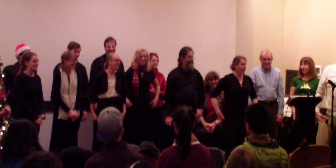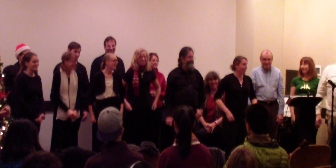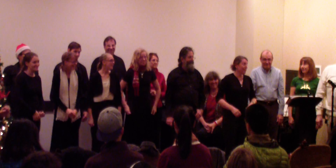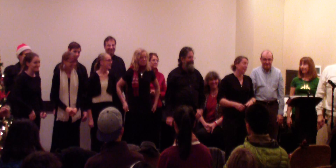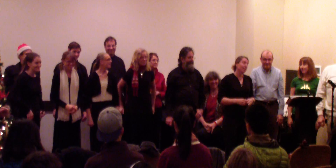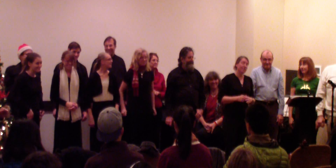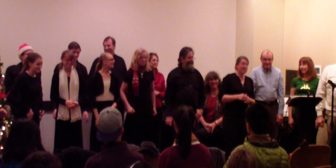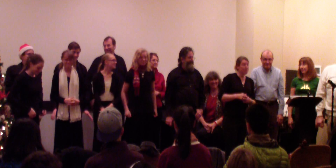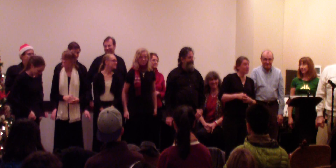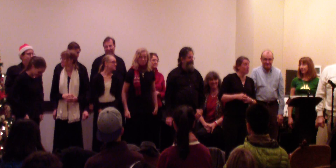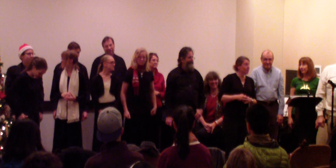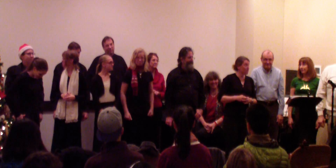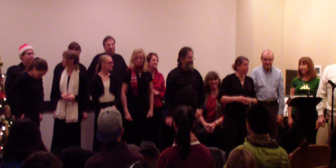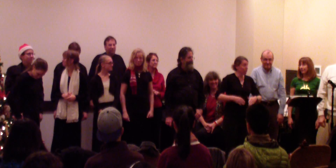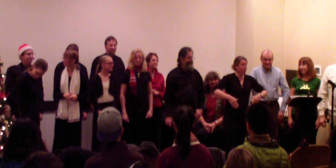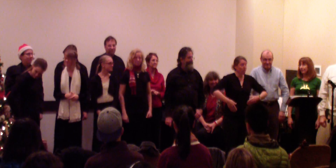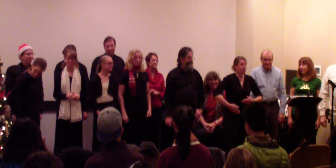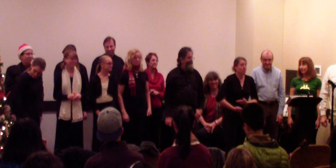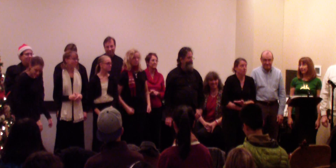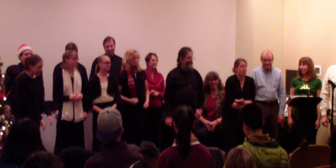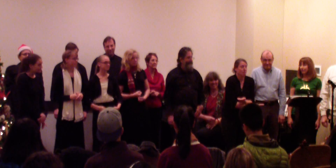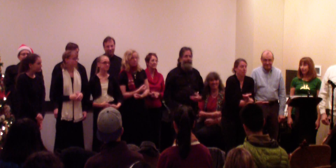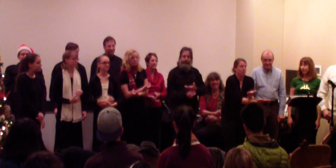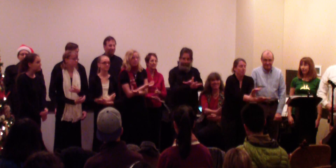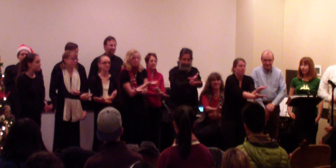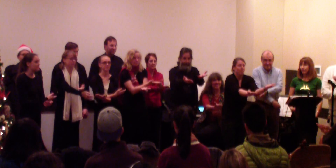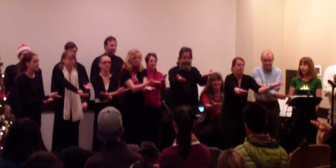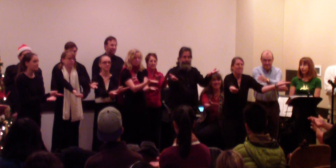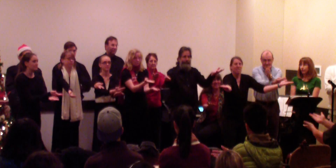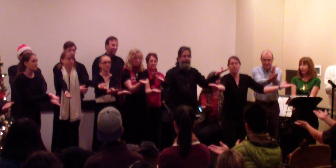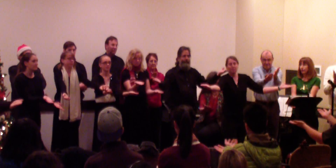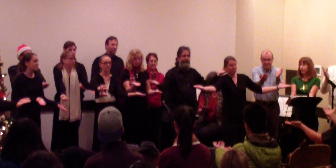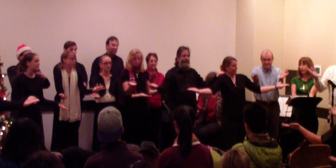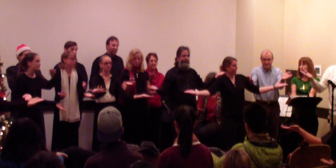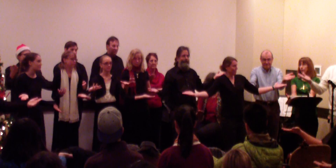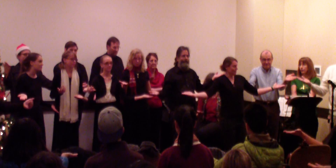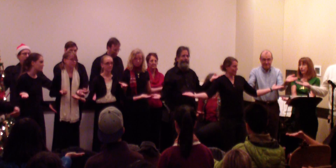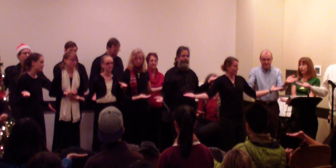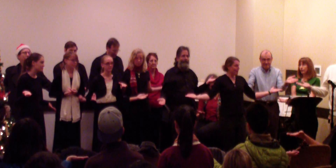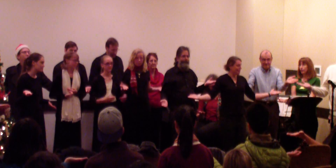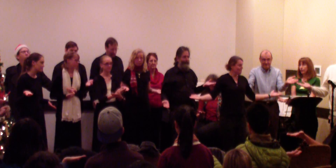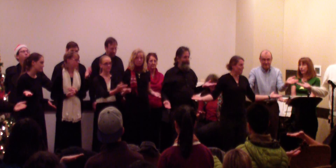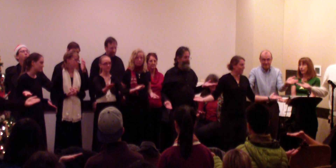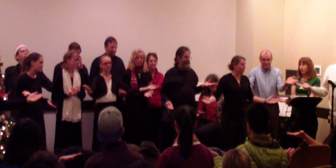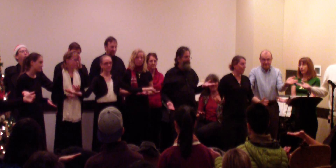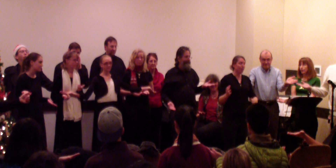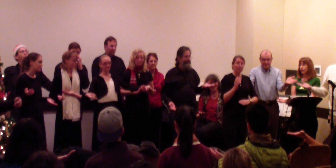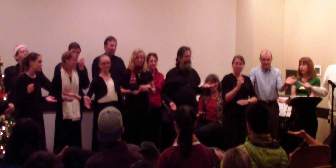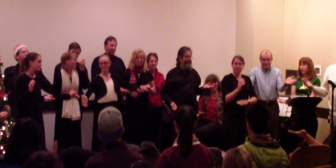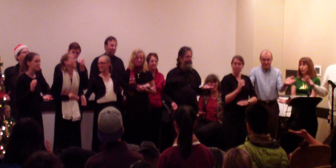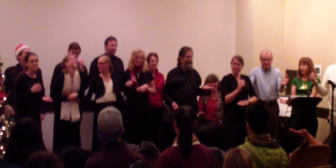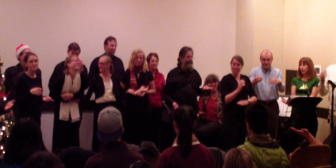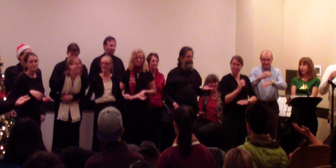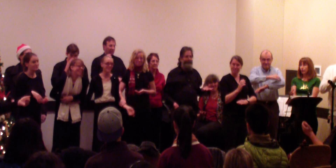And then this time it's going to be a different year. It's this one. May your Christmas.